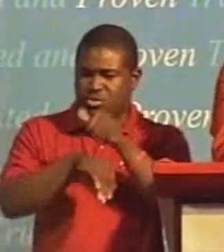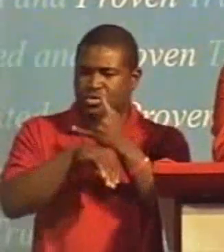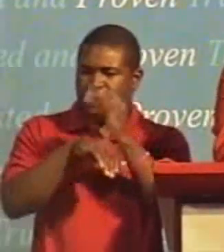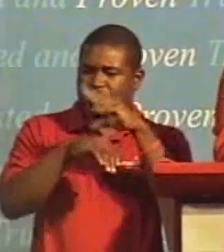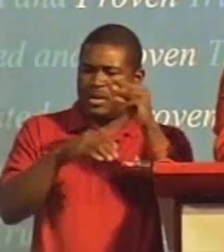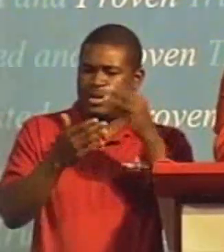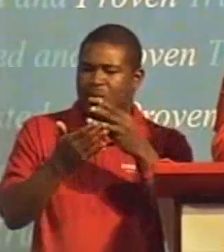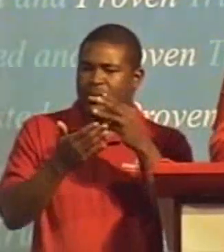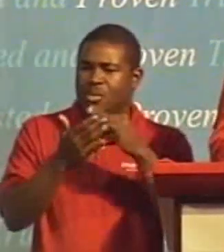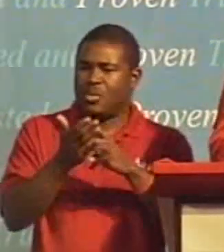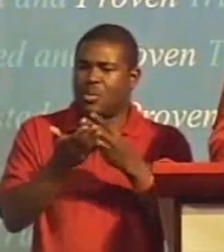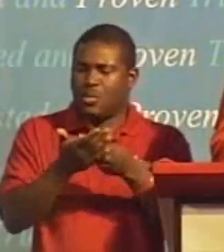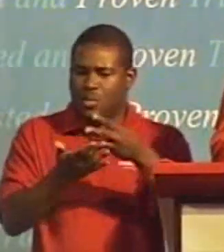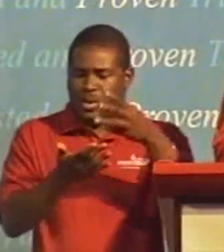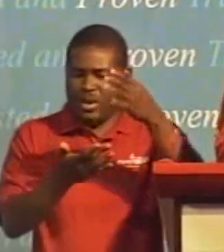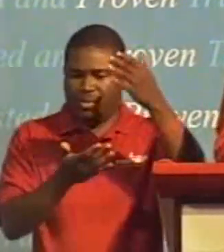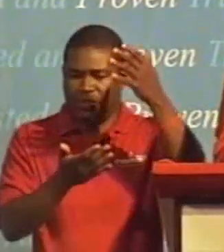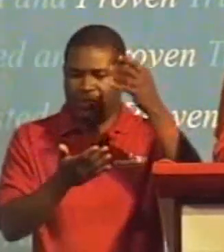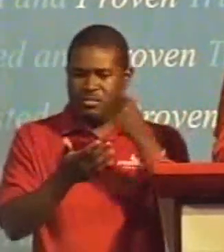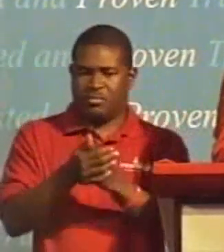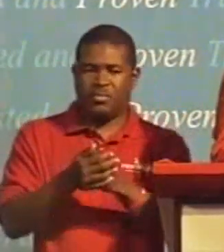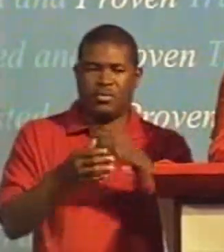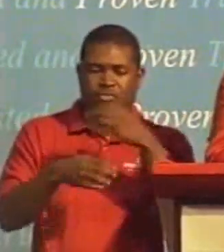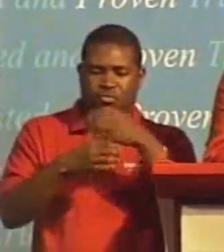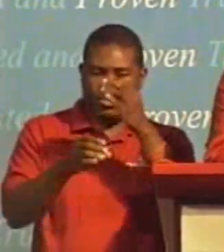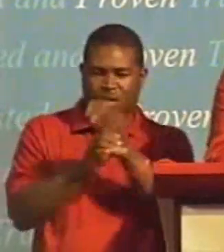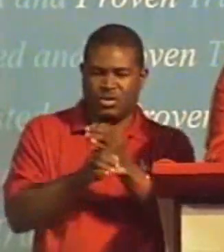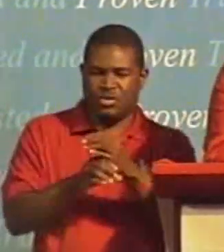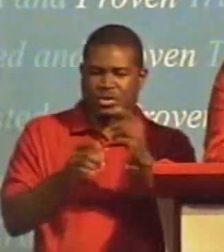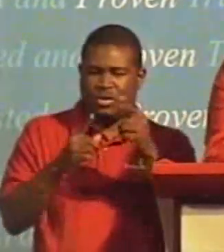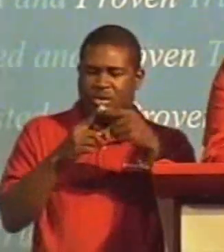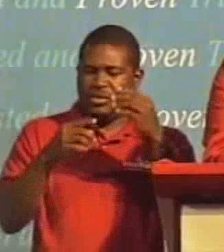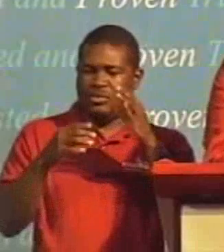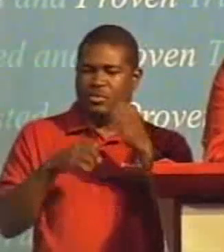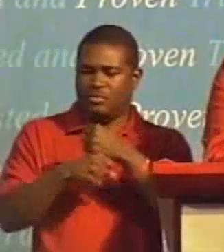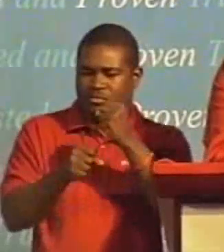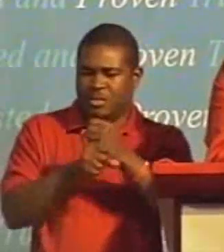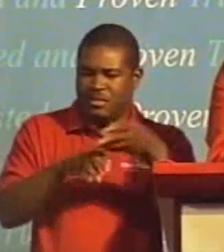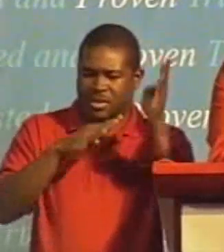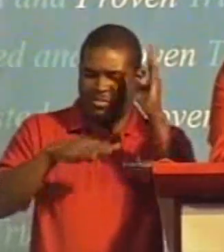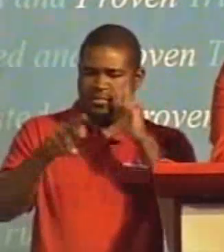It's a strategy that will make more Bahamian shareholders as a part of a broader